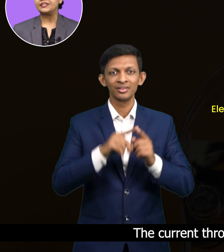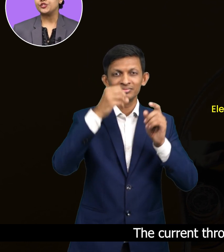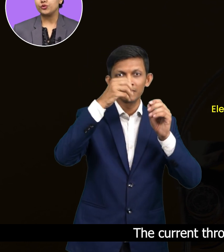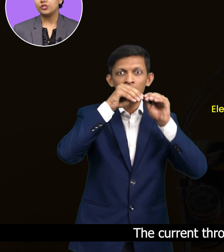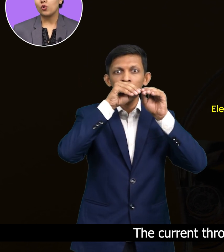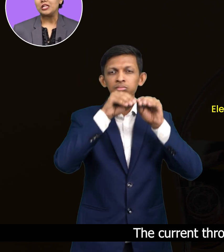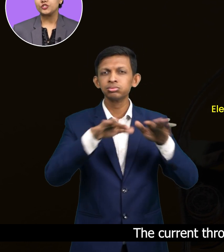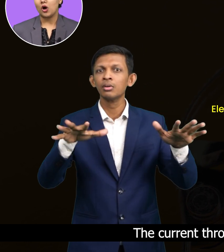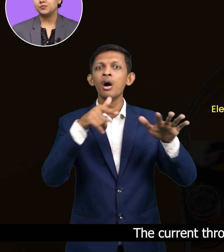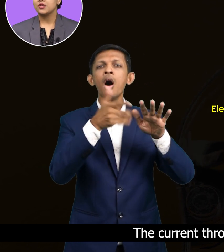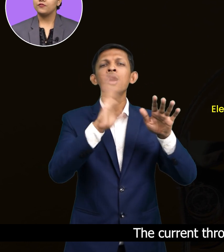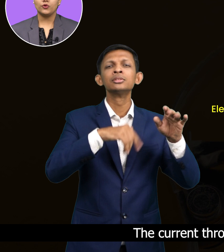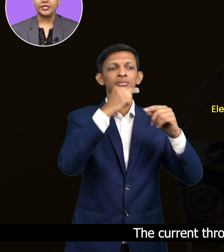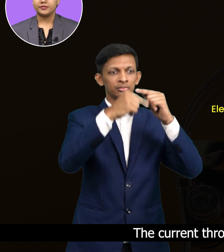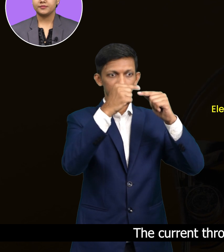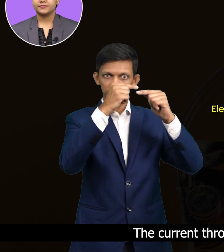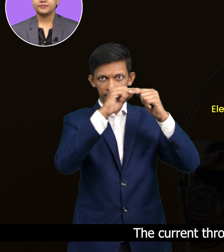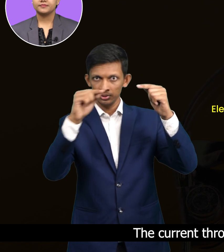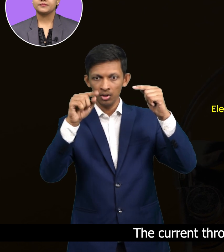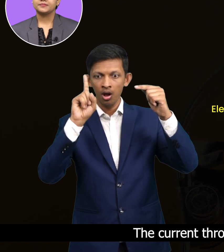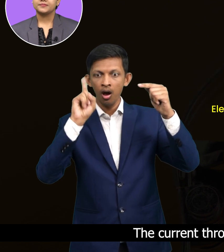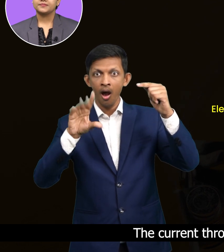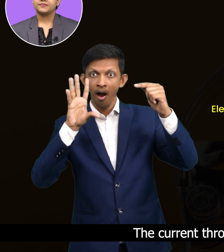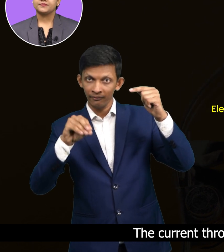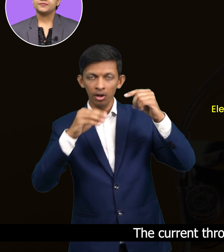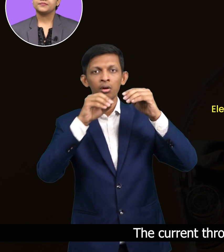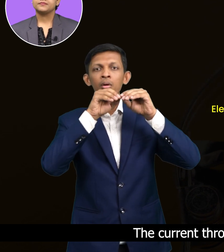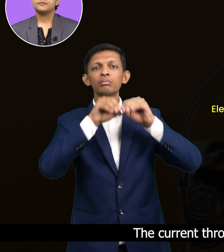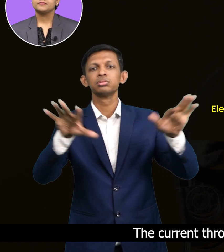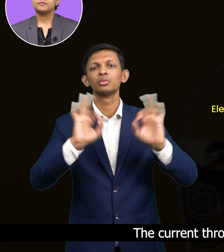The current through the coil stops flowing.